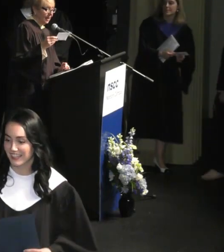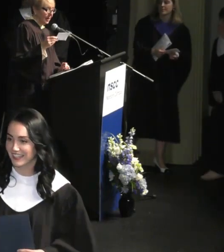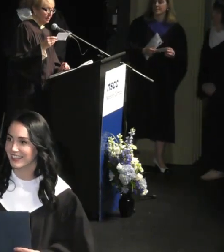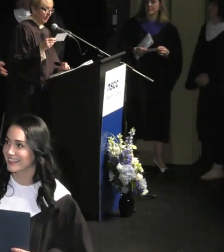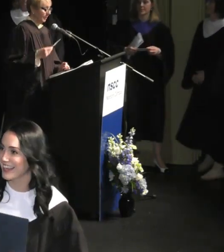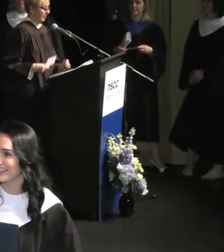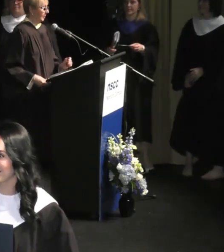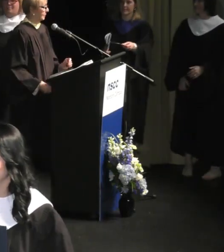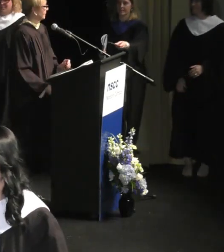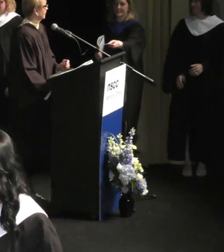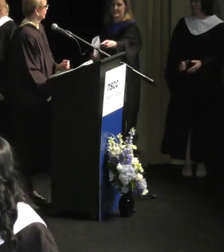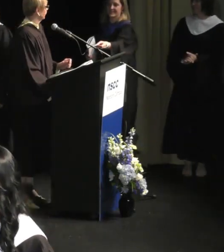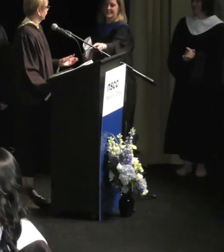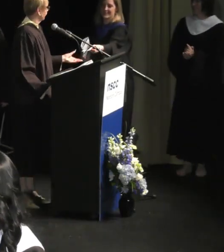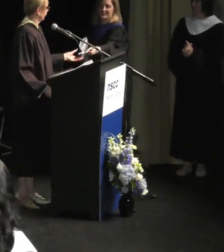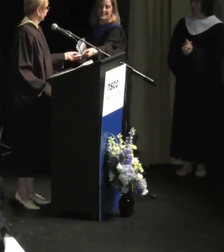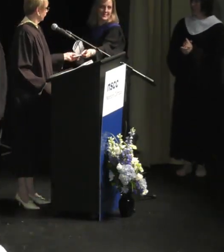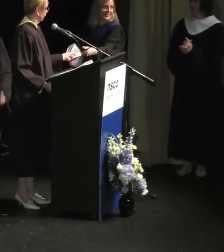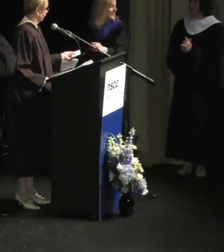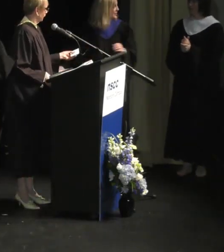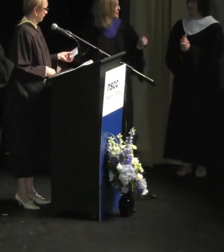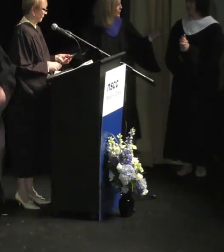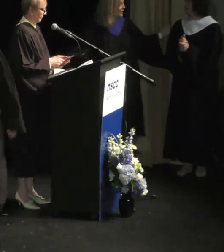Nicole Clamp.